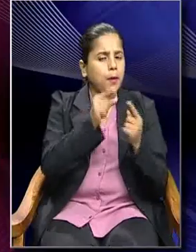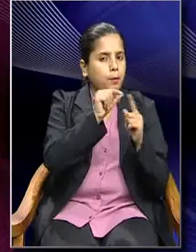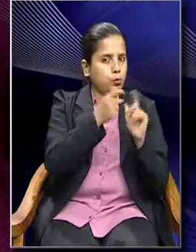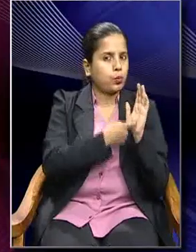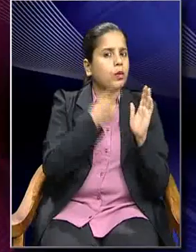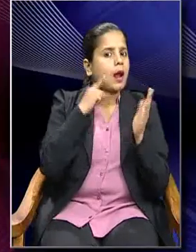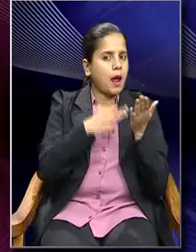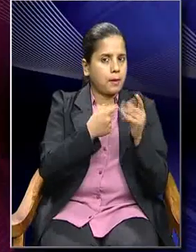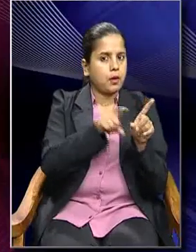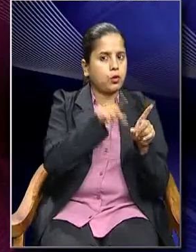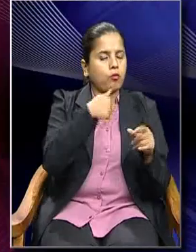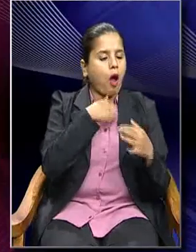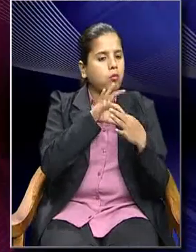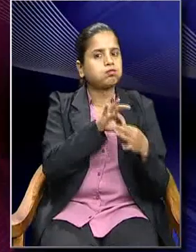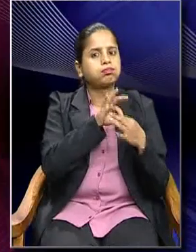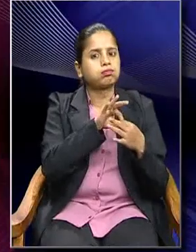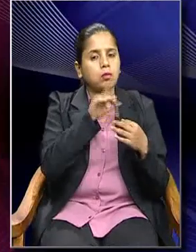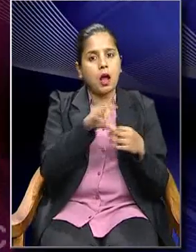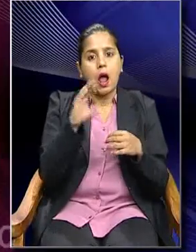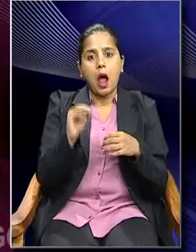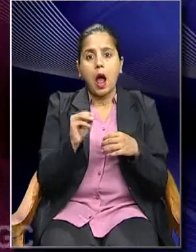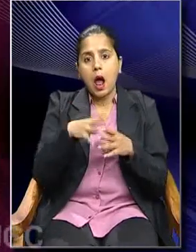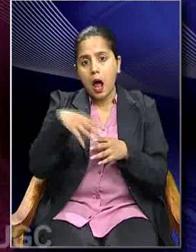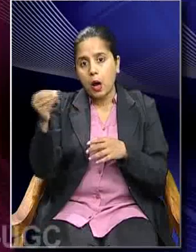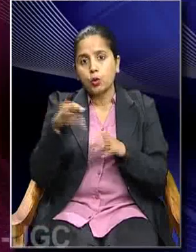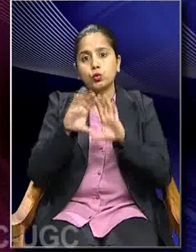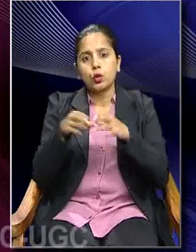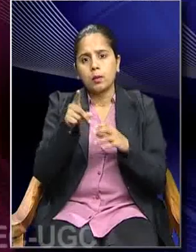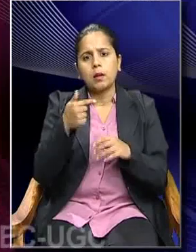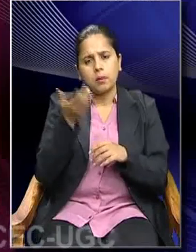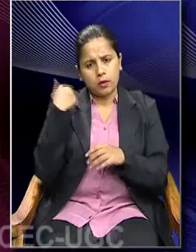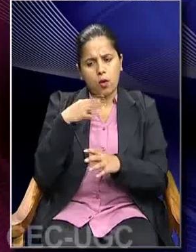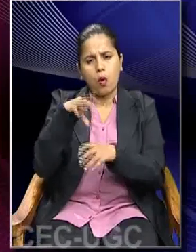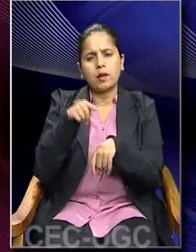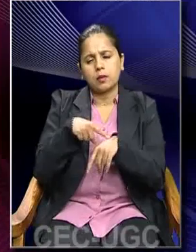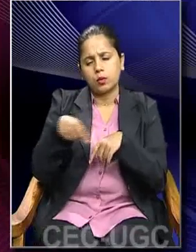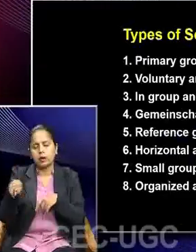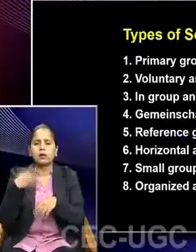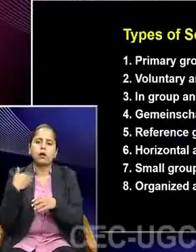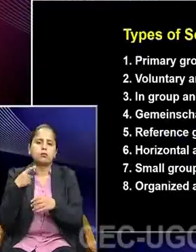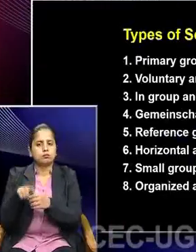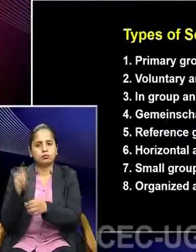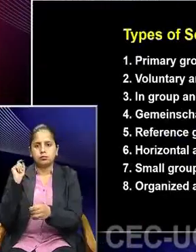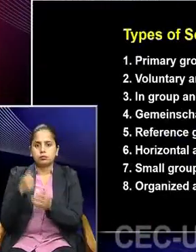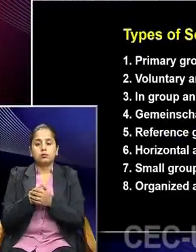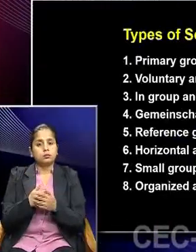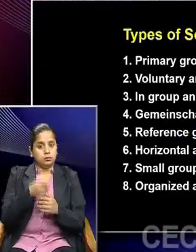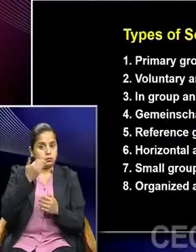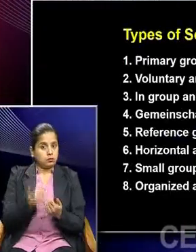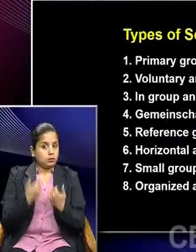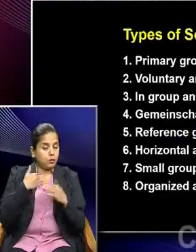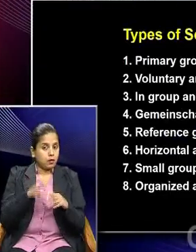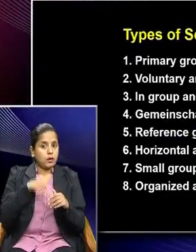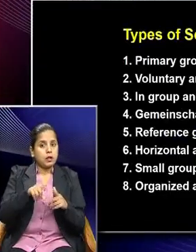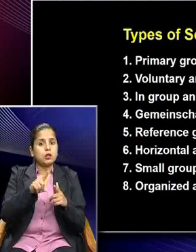the group that you belong to. Out-group is something that you were part of it for a while. Then we have Gemeinschaft and Gesellschaft.